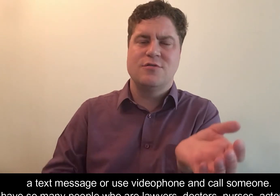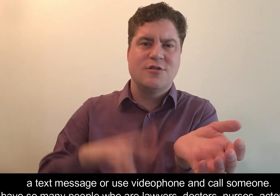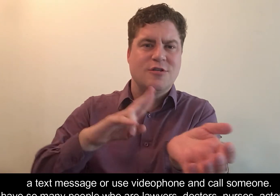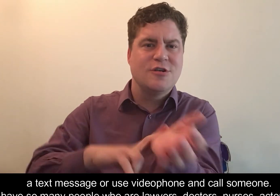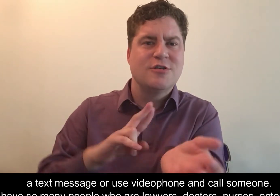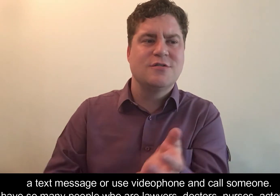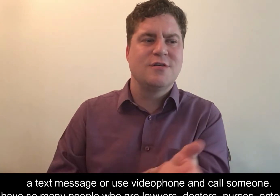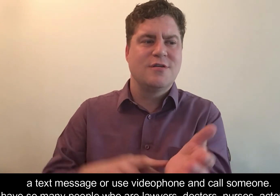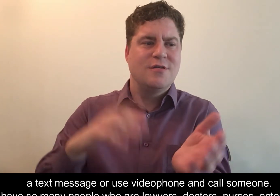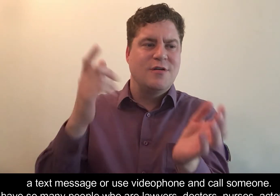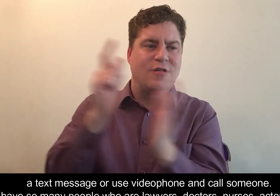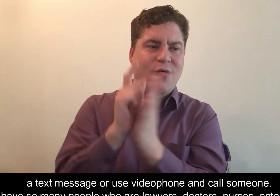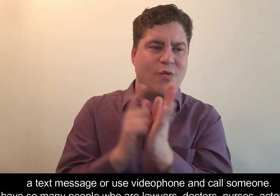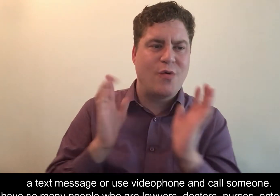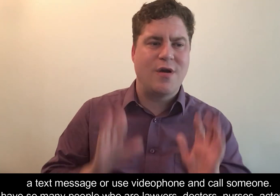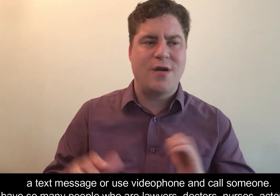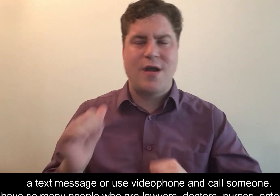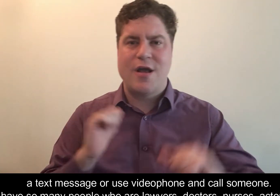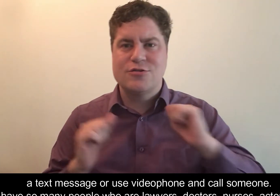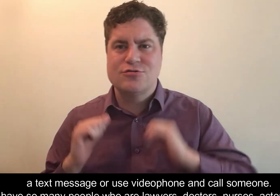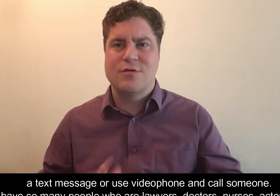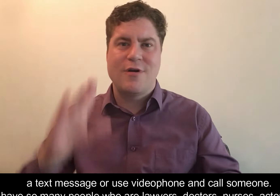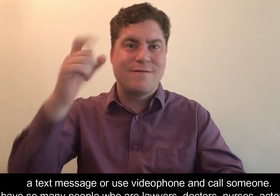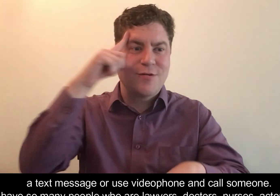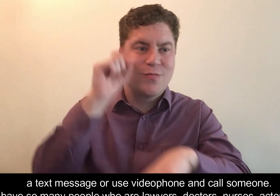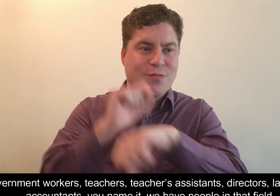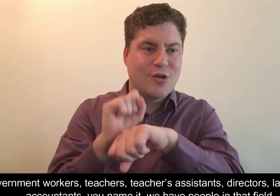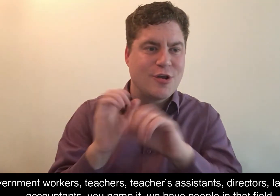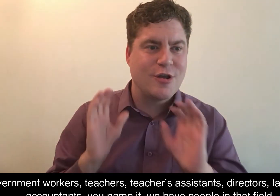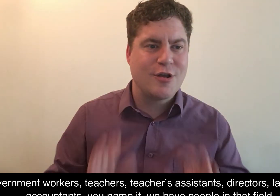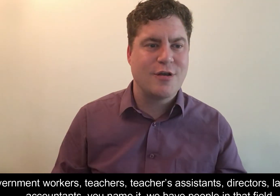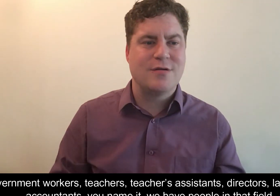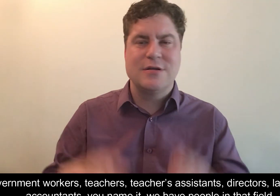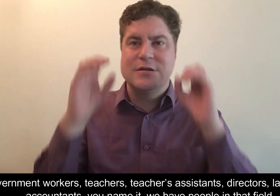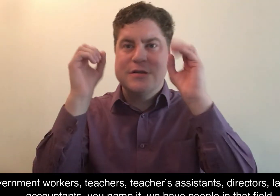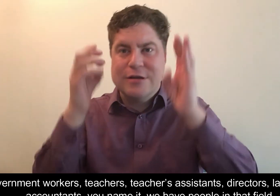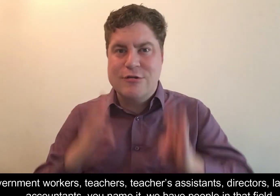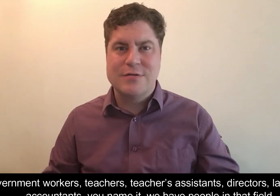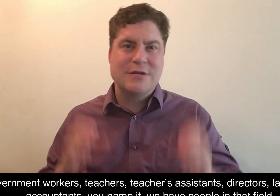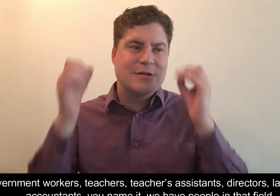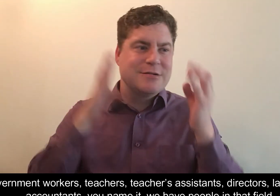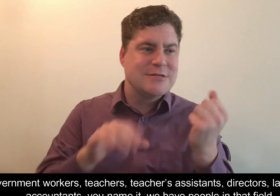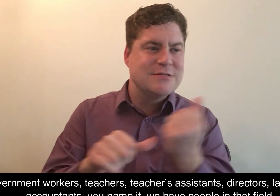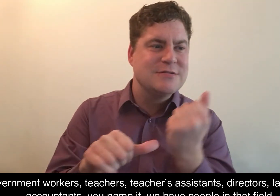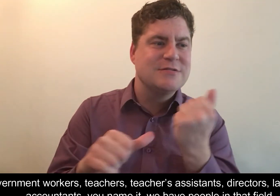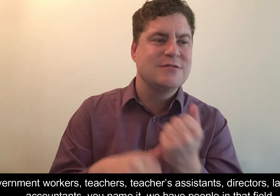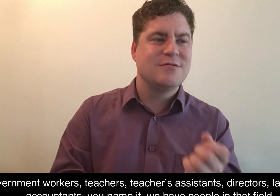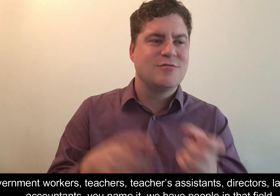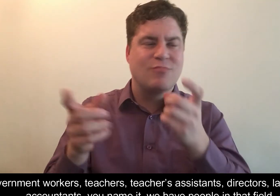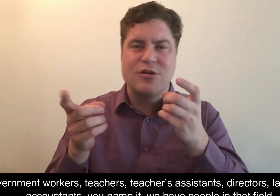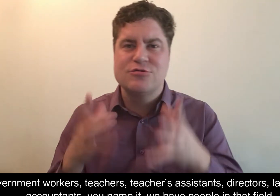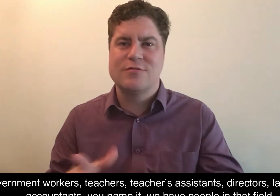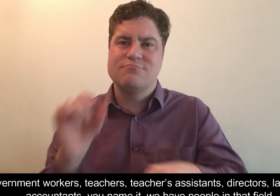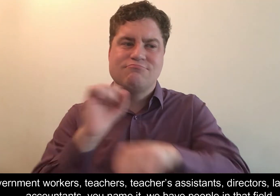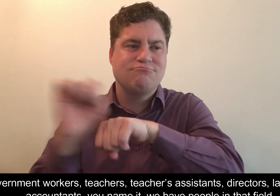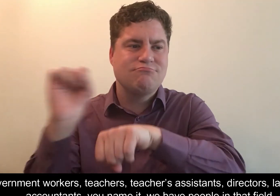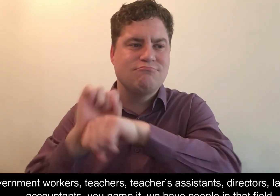We have people that have become doctors, nurses, lawyers, actors, government workers, teachers, teacher